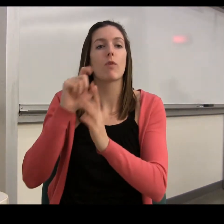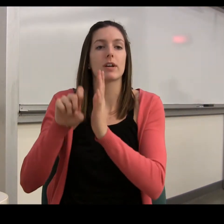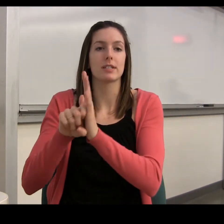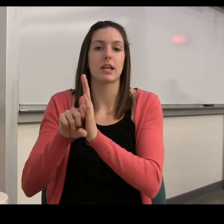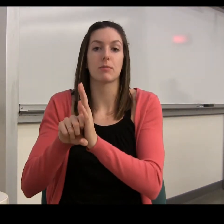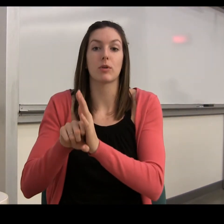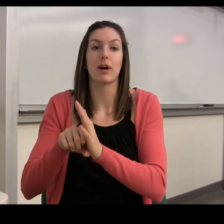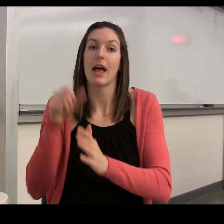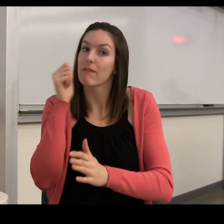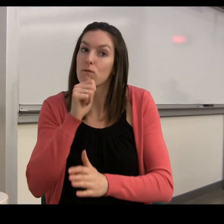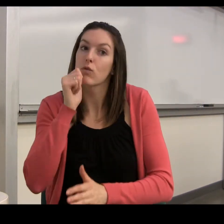single day.